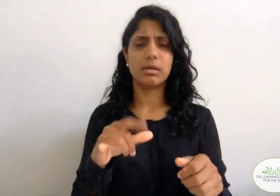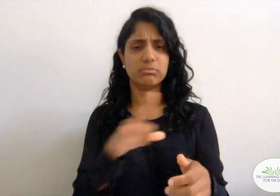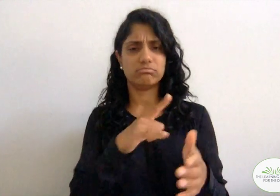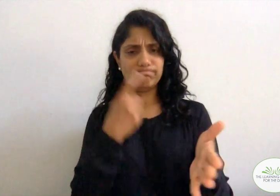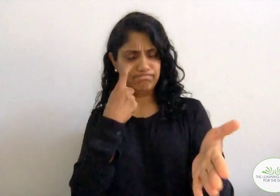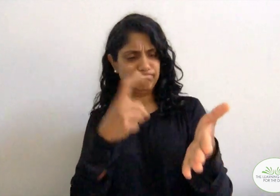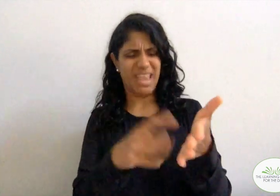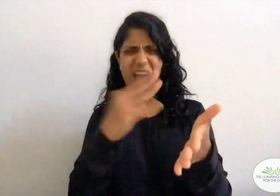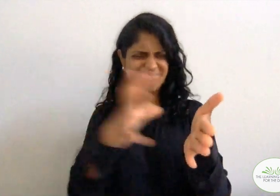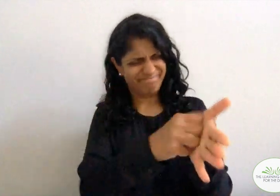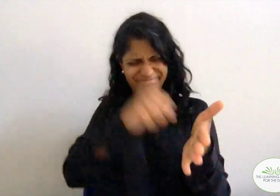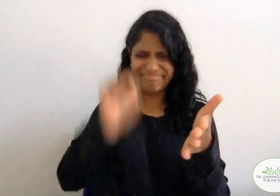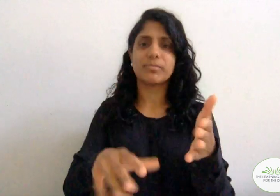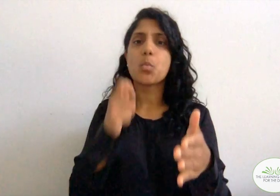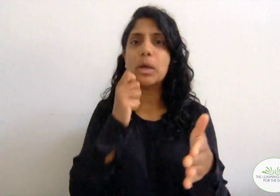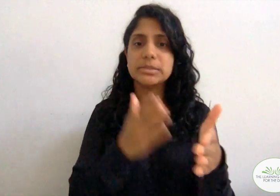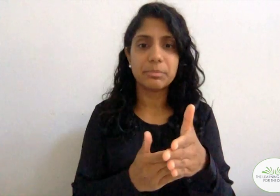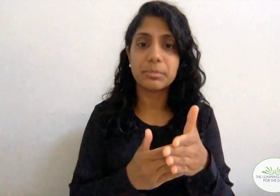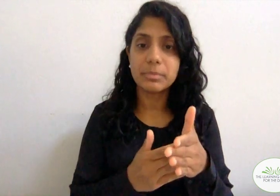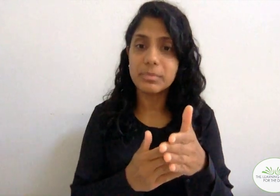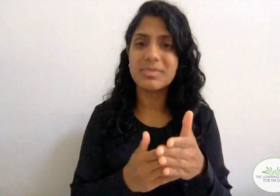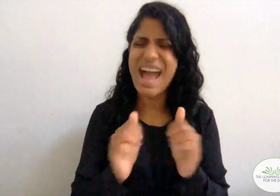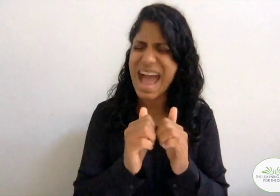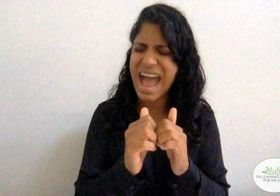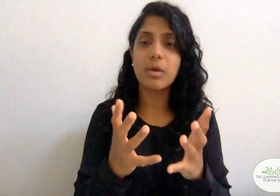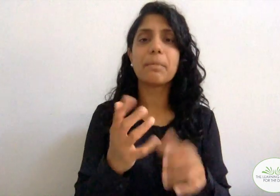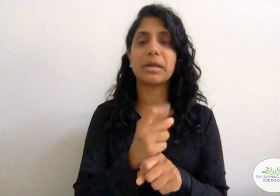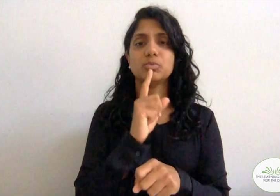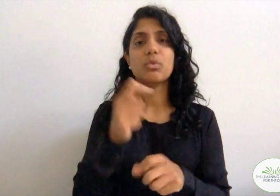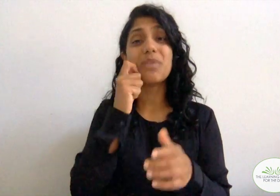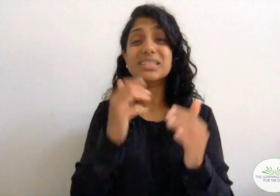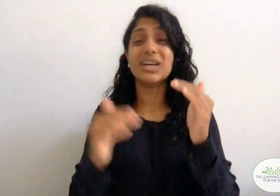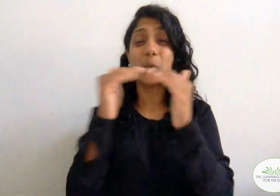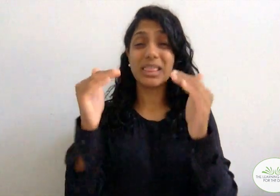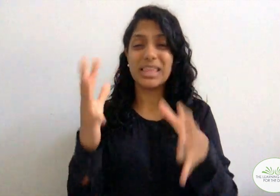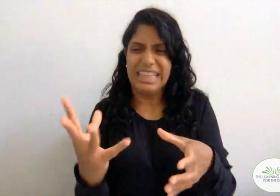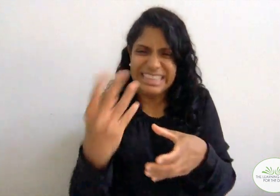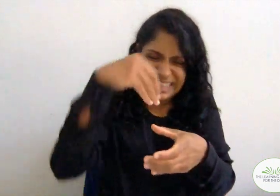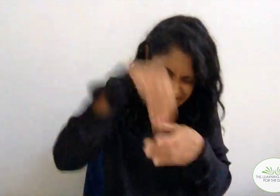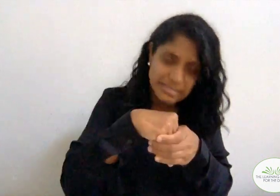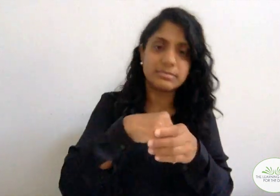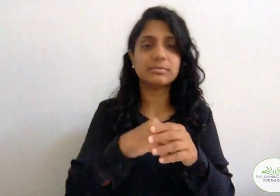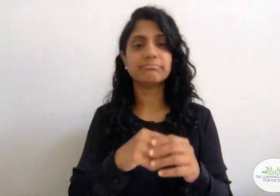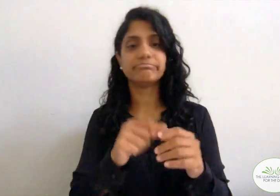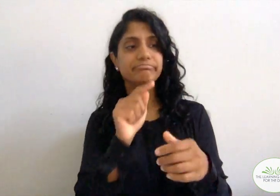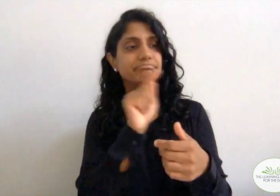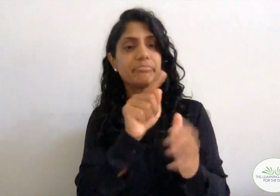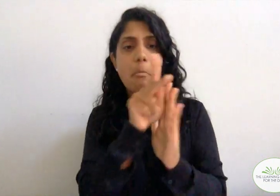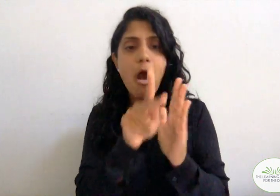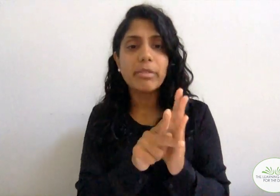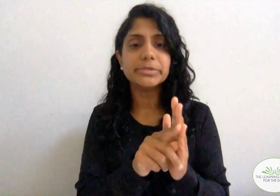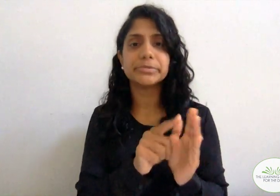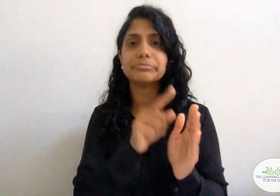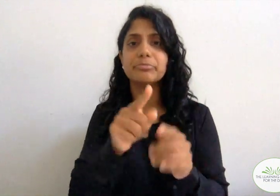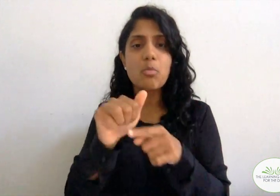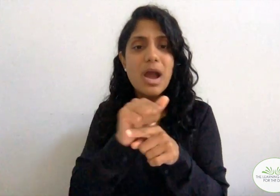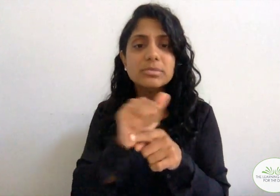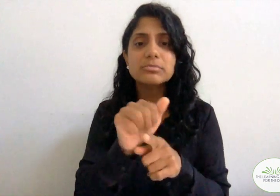confront and dismantle racism throughout the organization and all programs therein, we present an integrated plan that considers